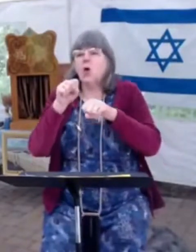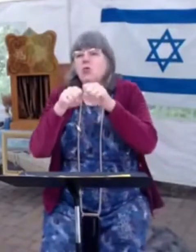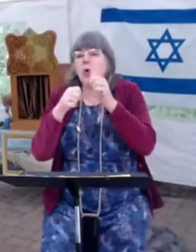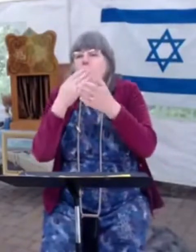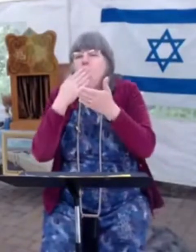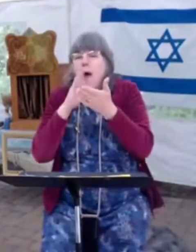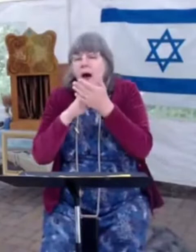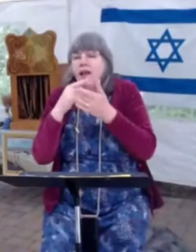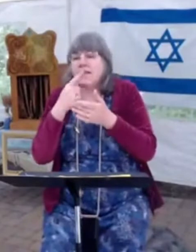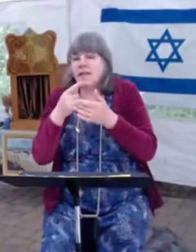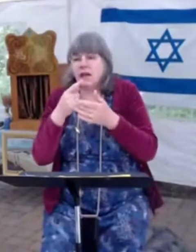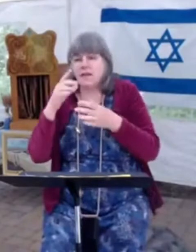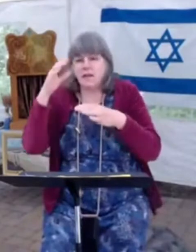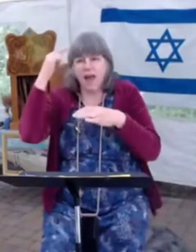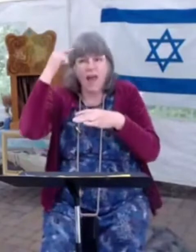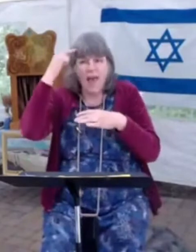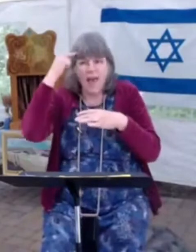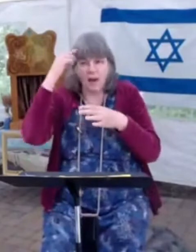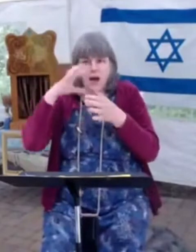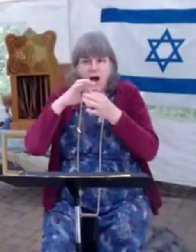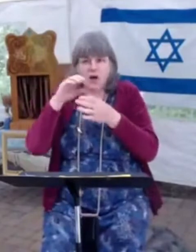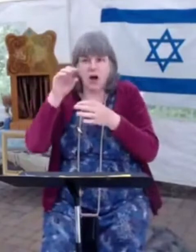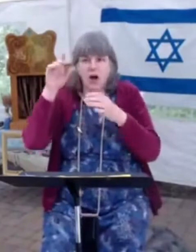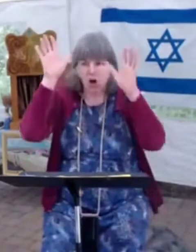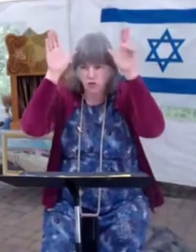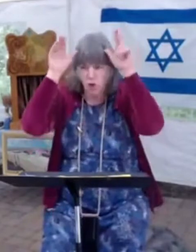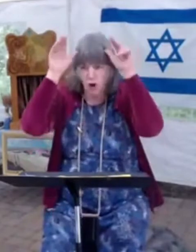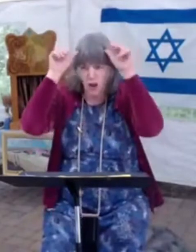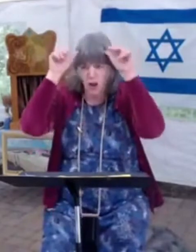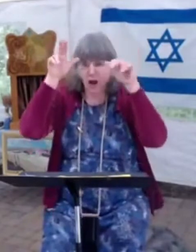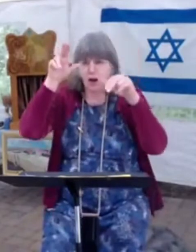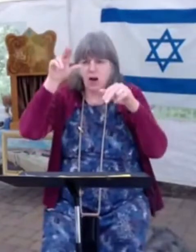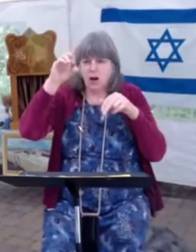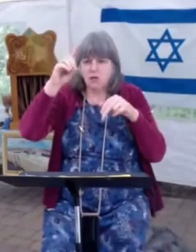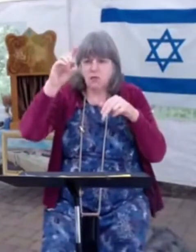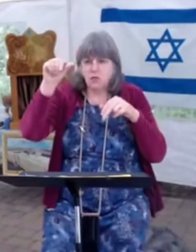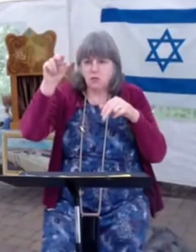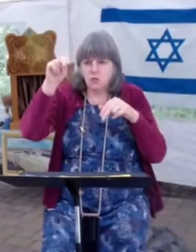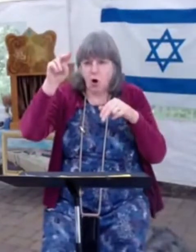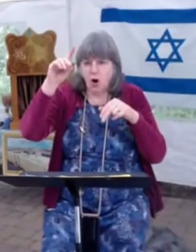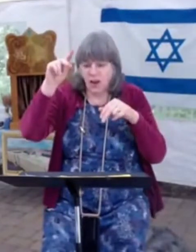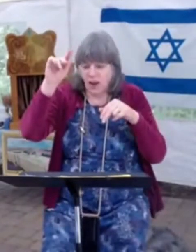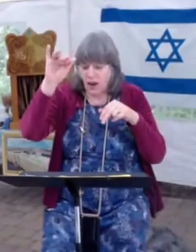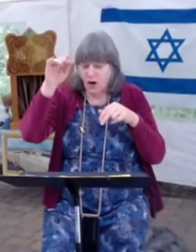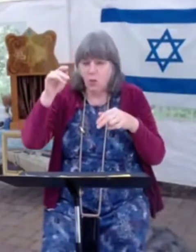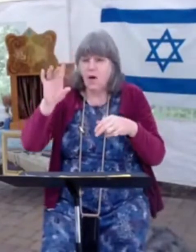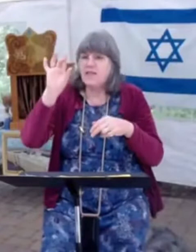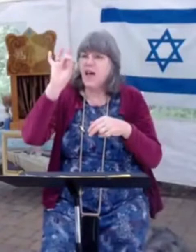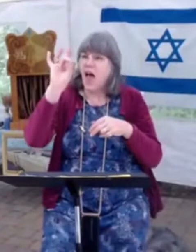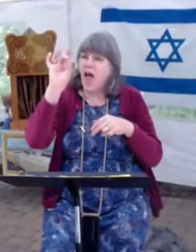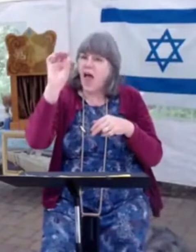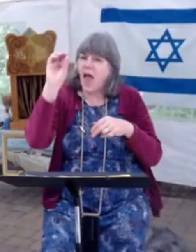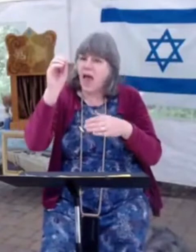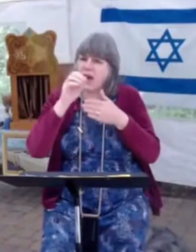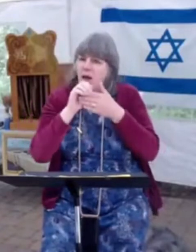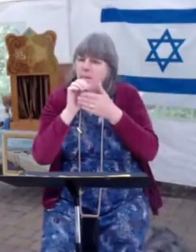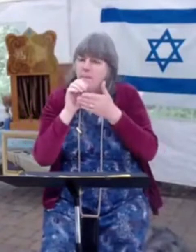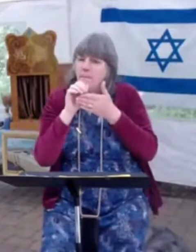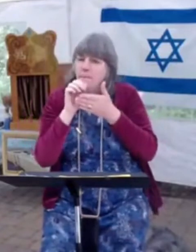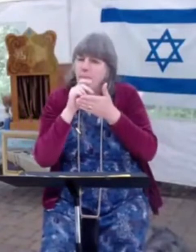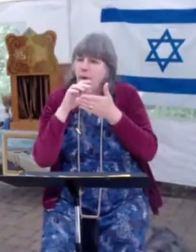inflation? That was inflation. It was so bad that they had resorted to eating their own